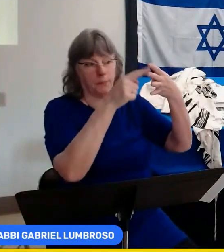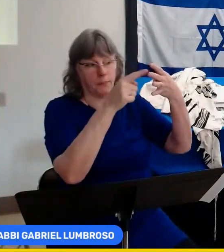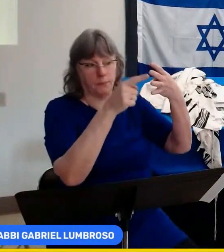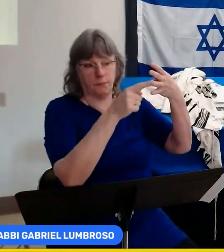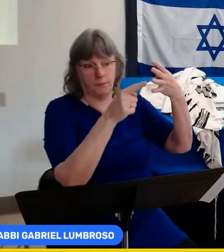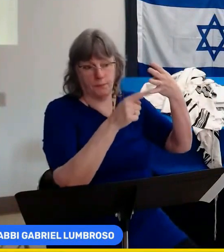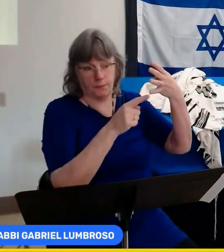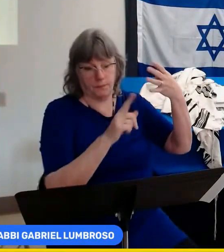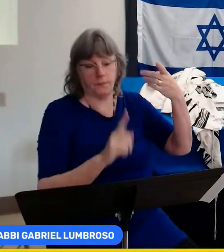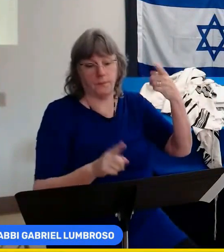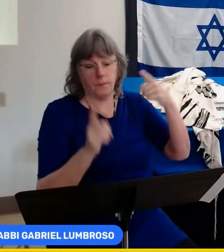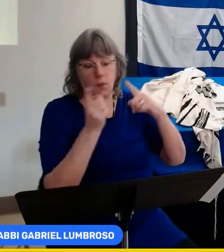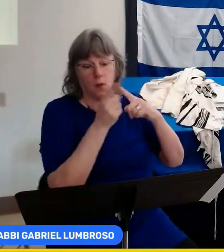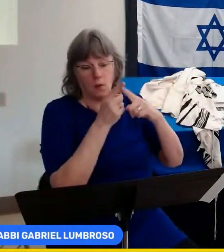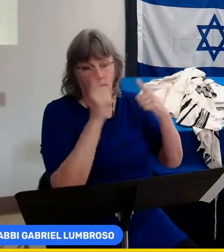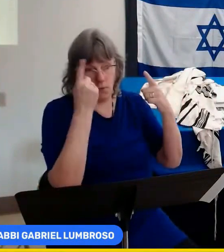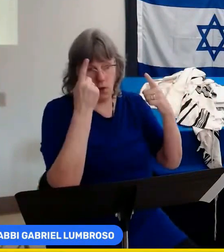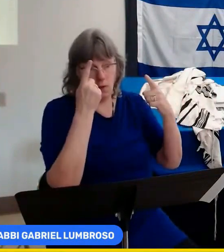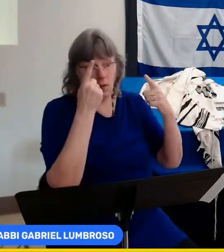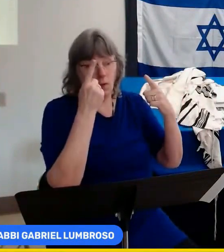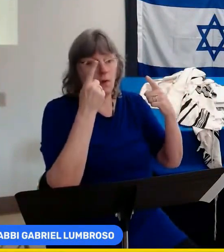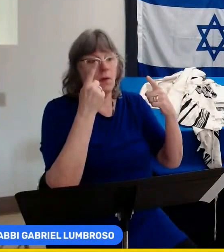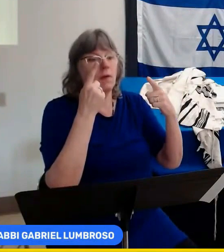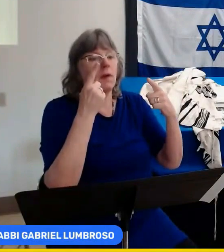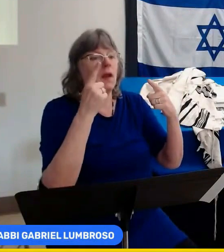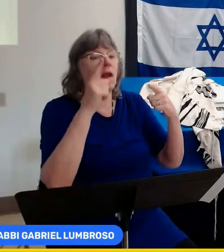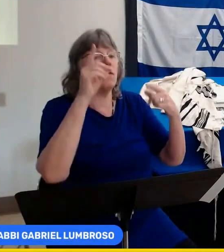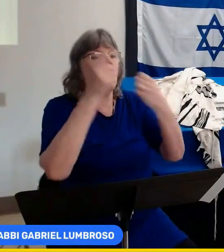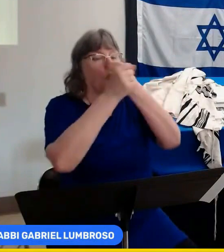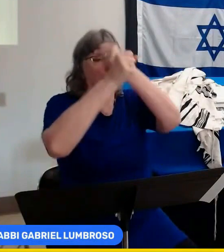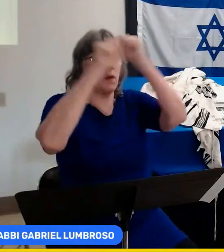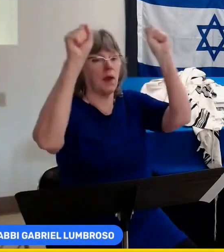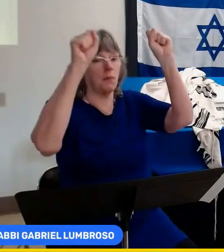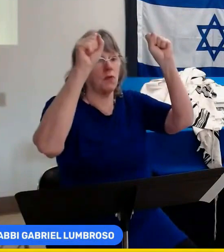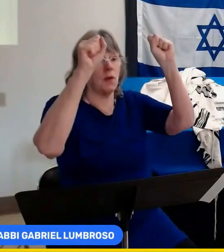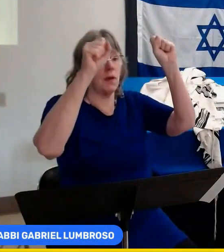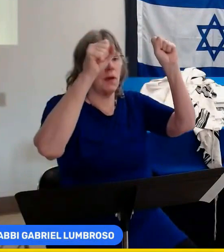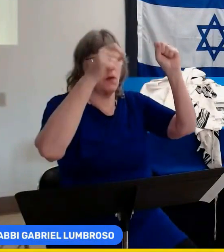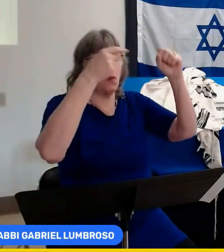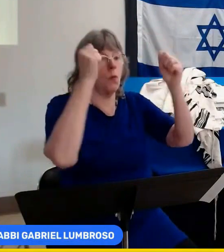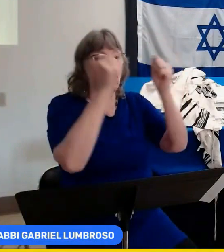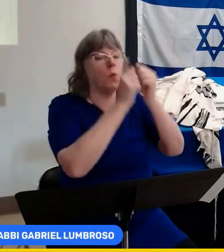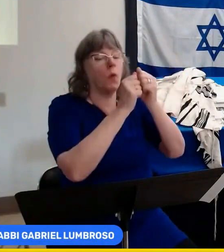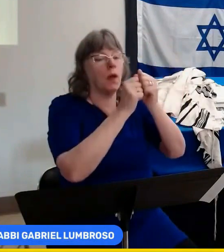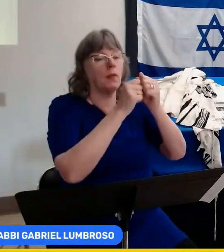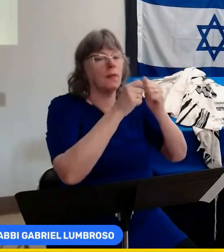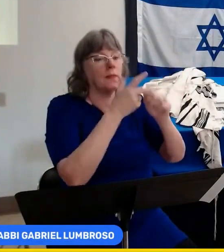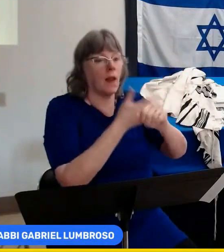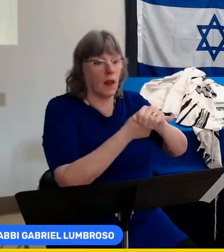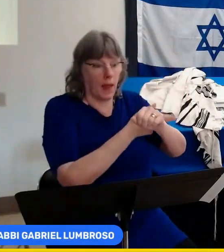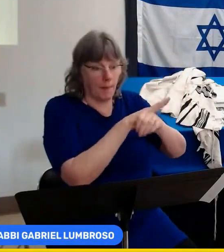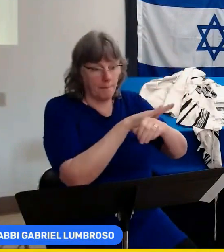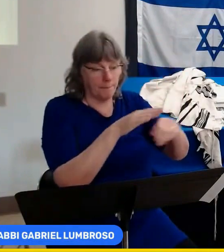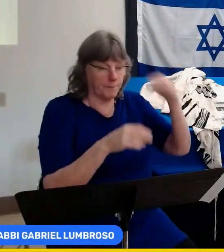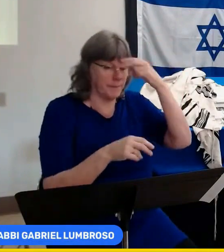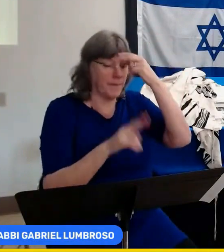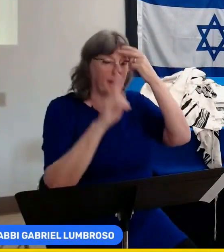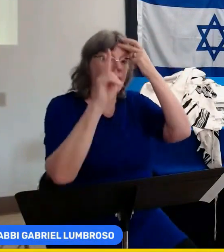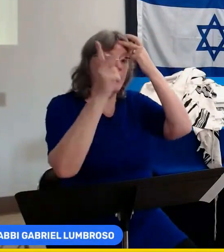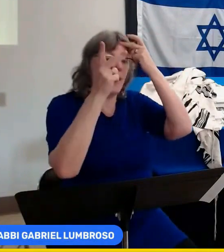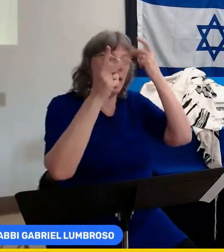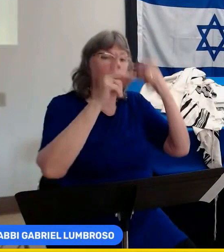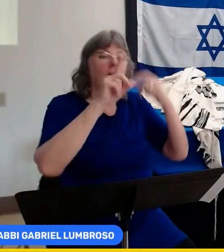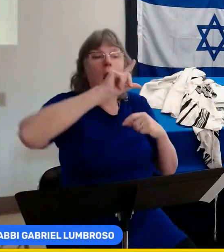so. First, redemption through the Lamb. Second, leave Egypt.